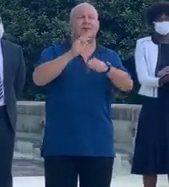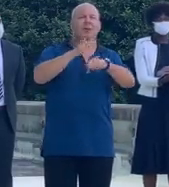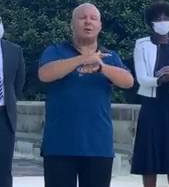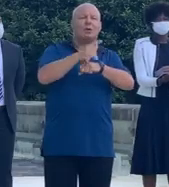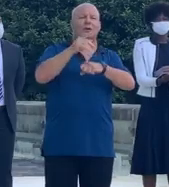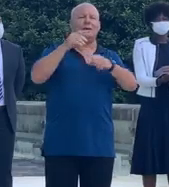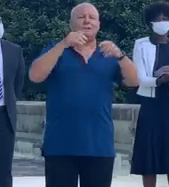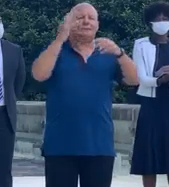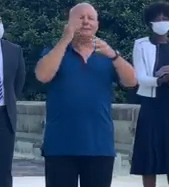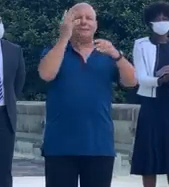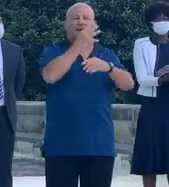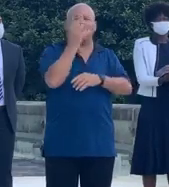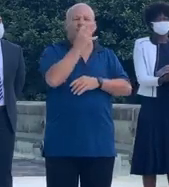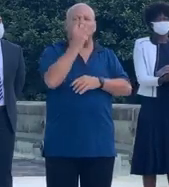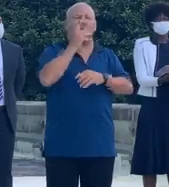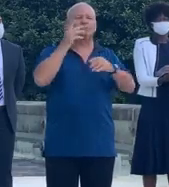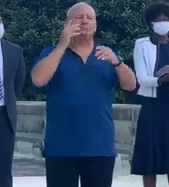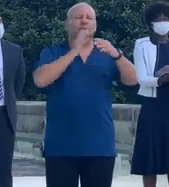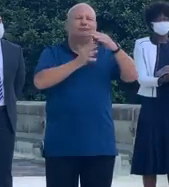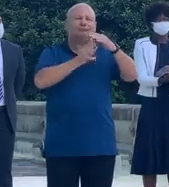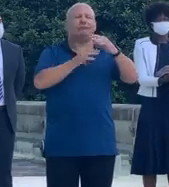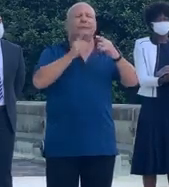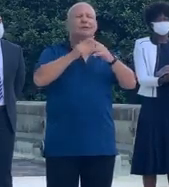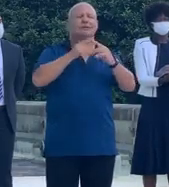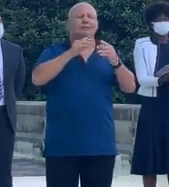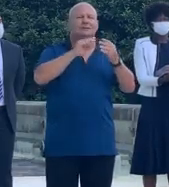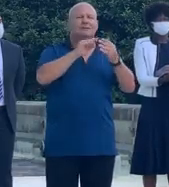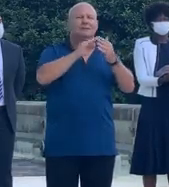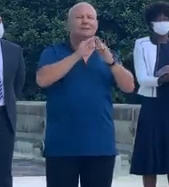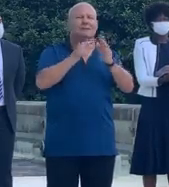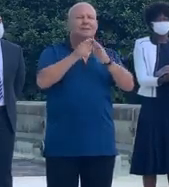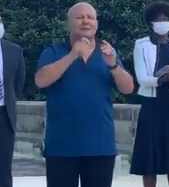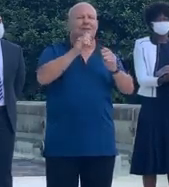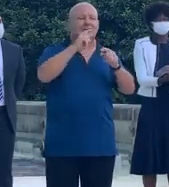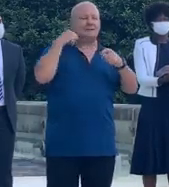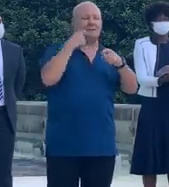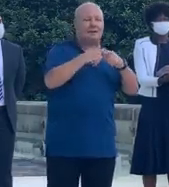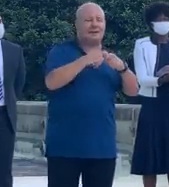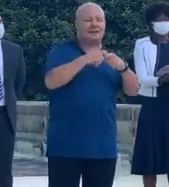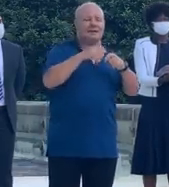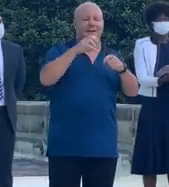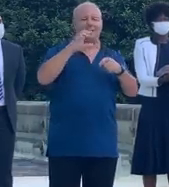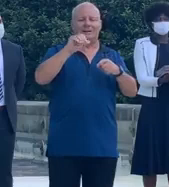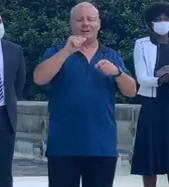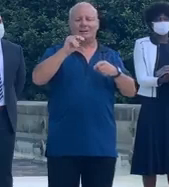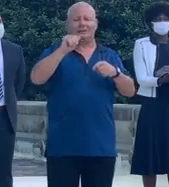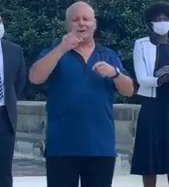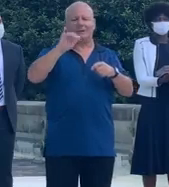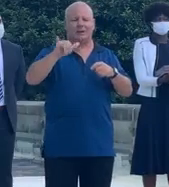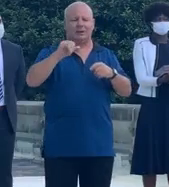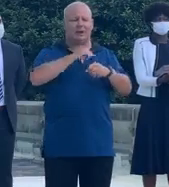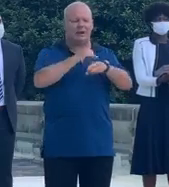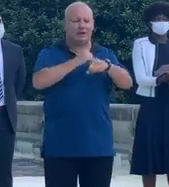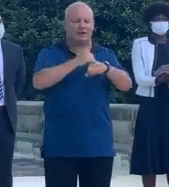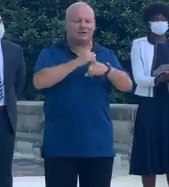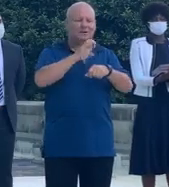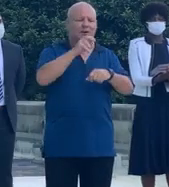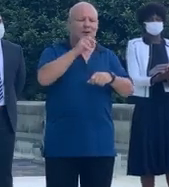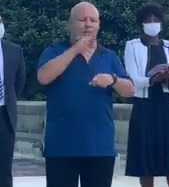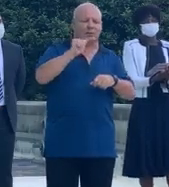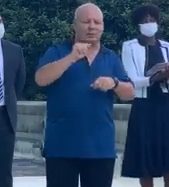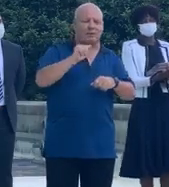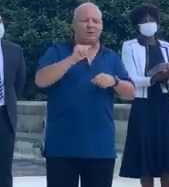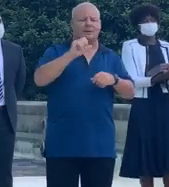to the Crescent City from locales such as Spain, the Canary Islands, Cuba, Mexico,